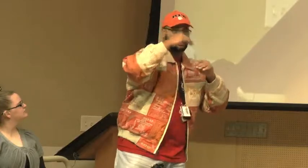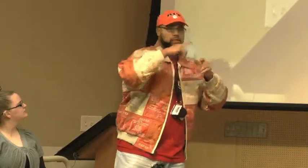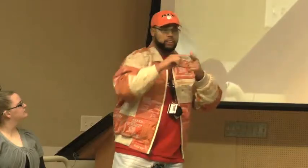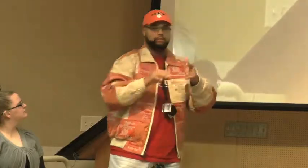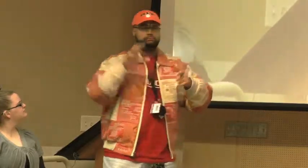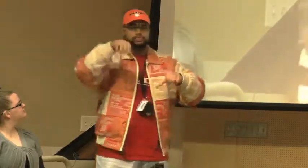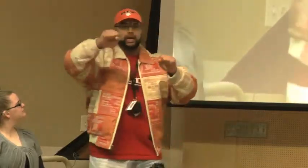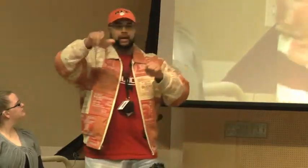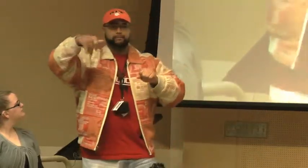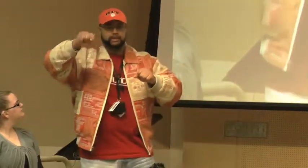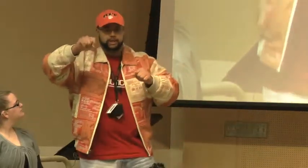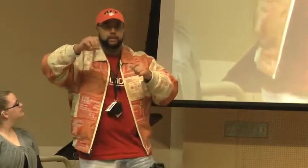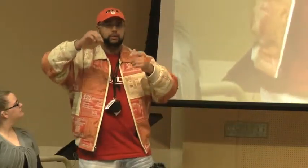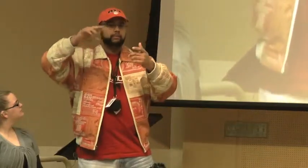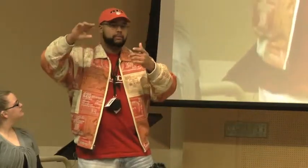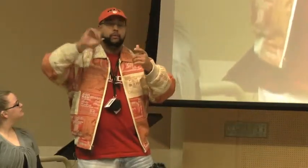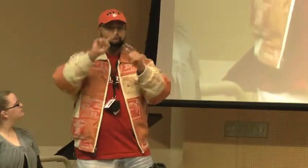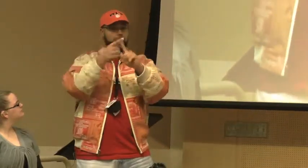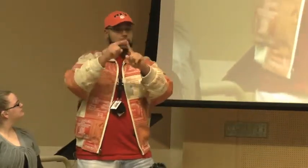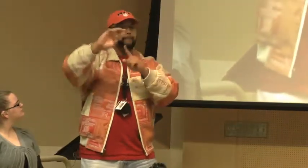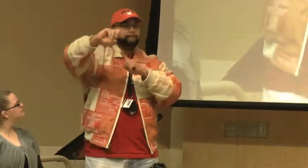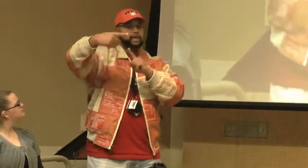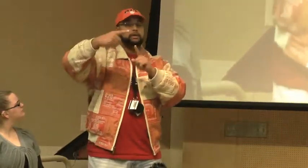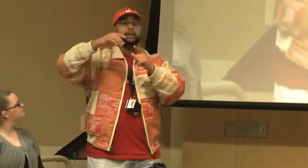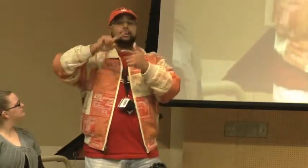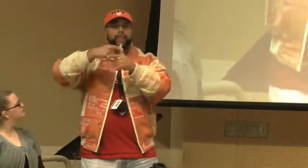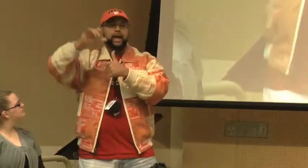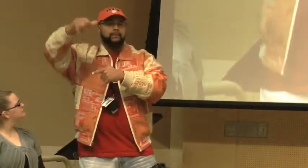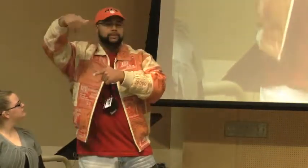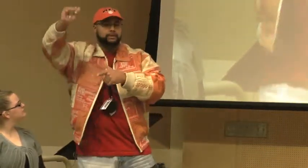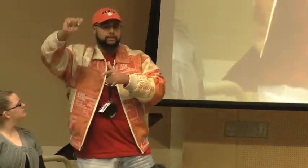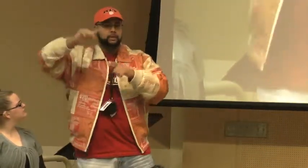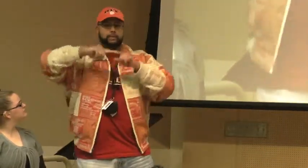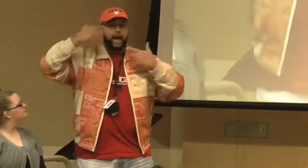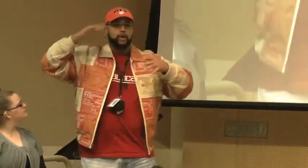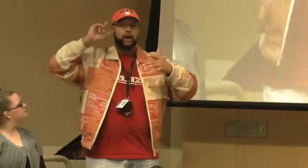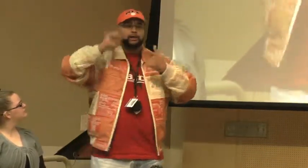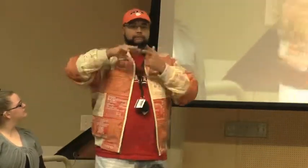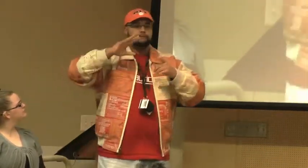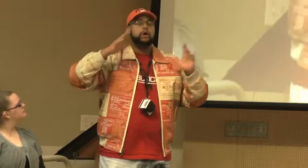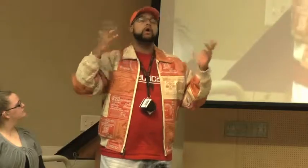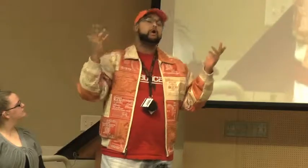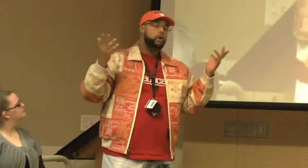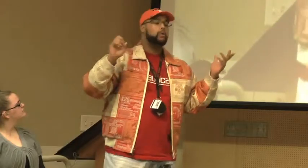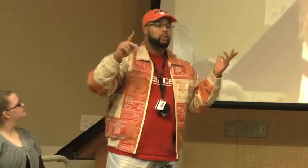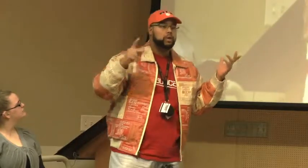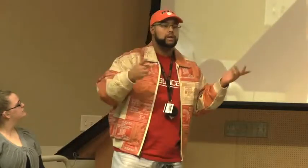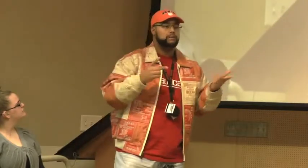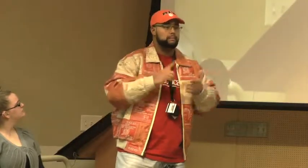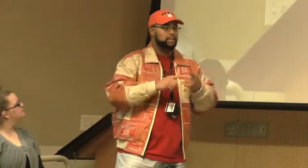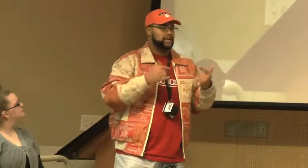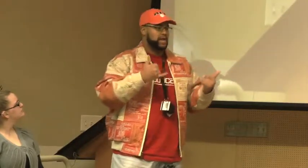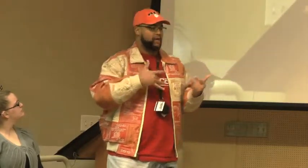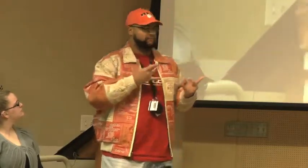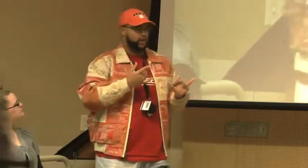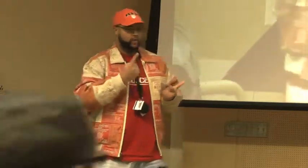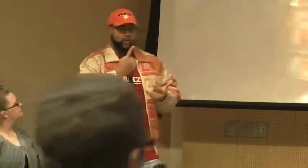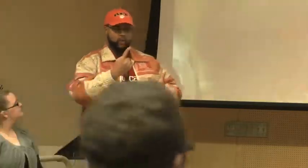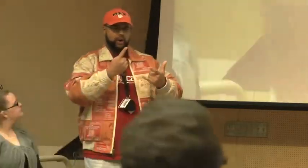to, you know, you have to have their expectations. With the Michigan test or the SAT test,